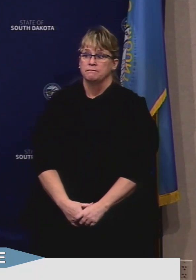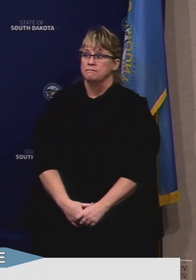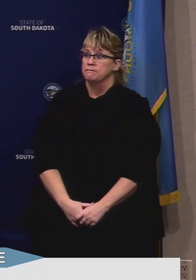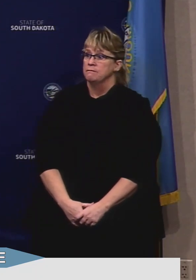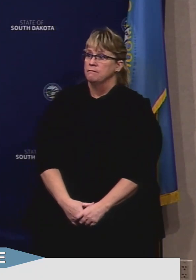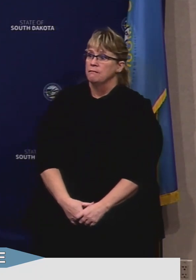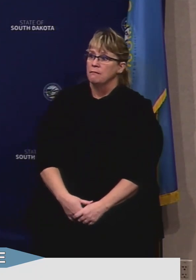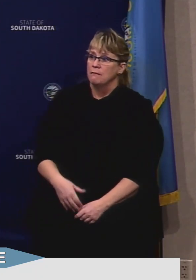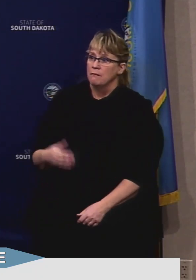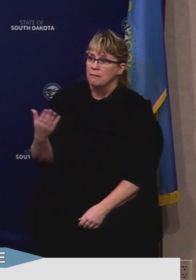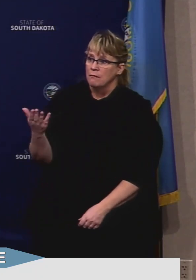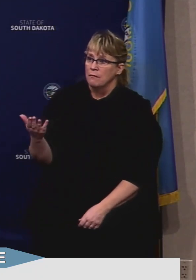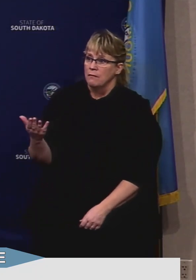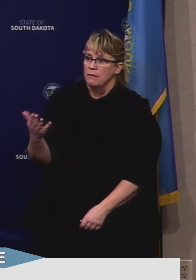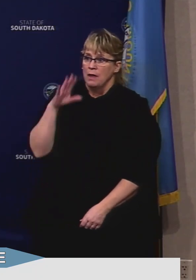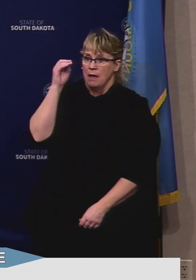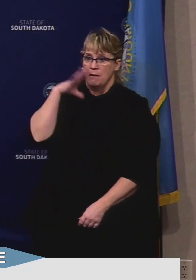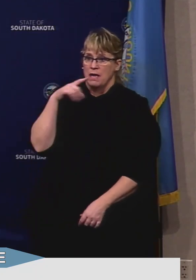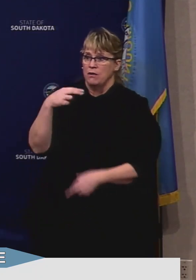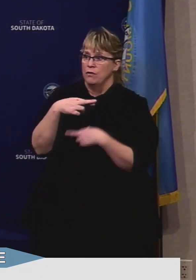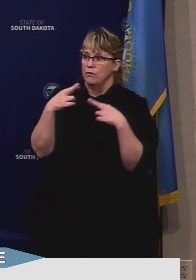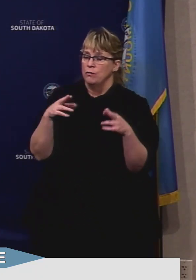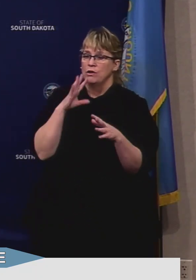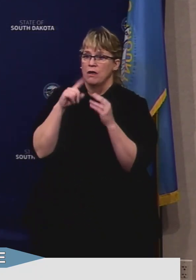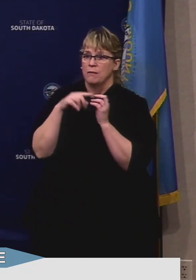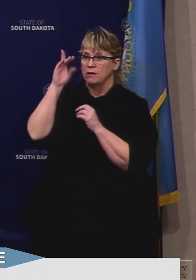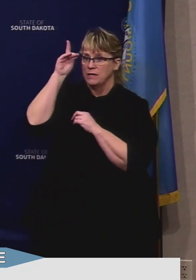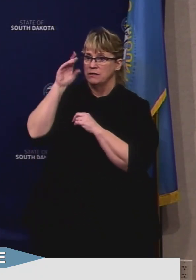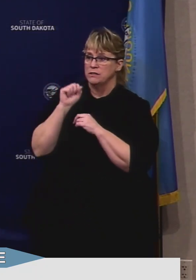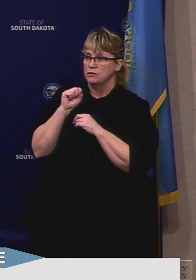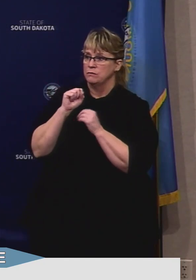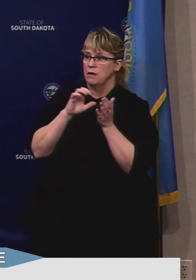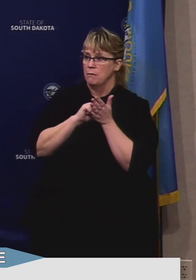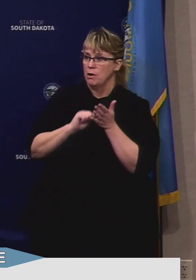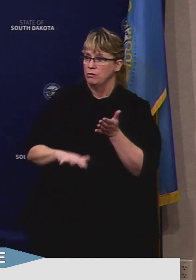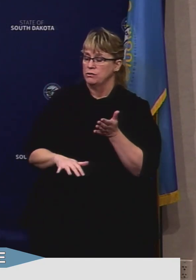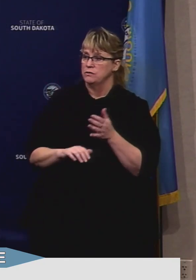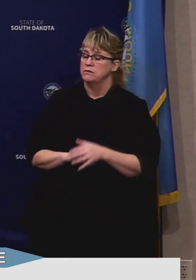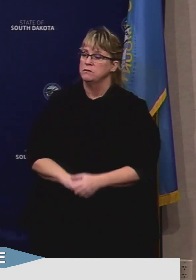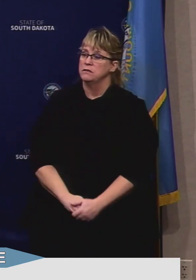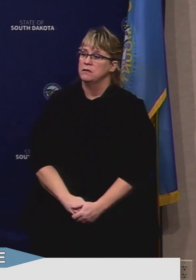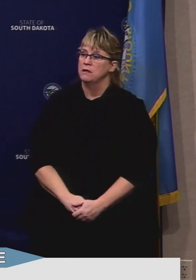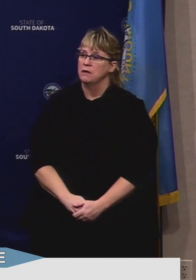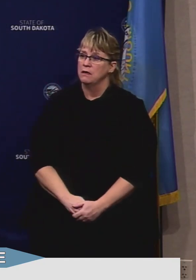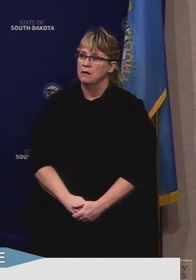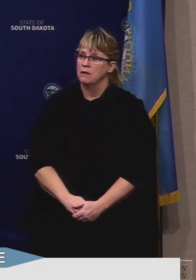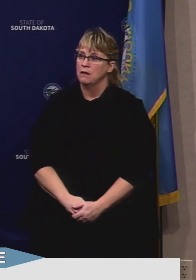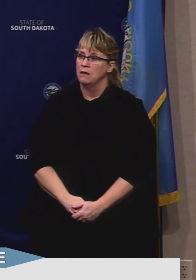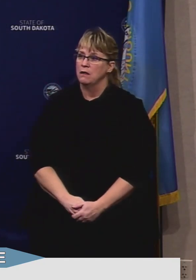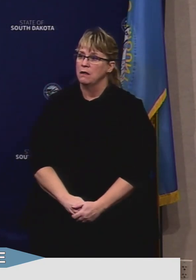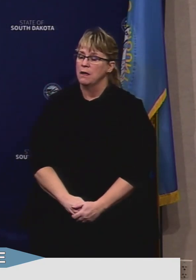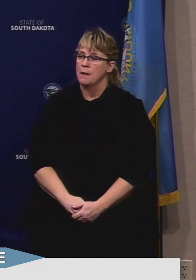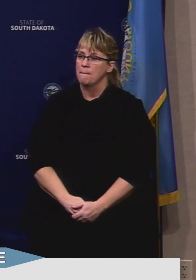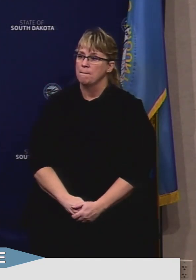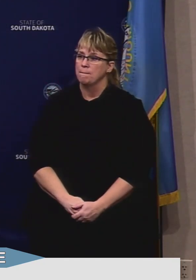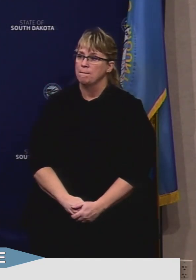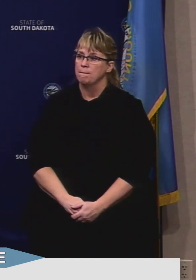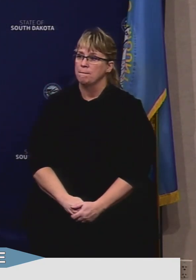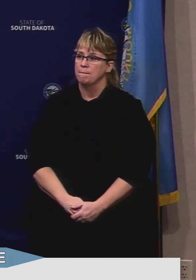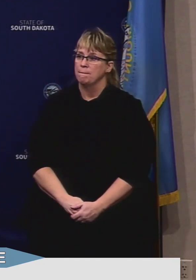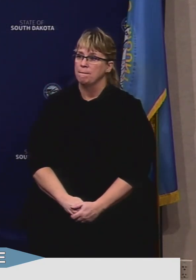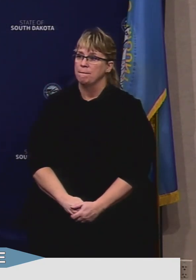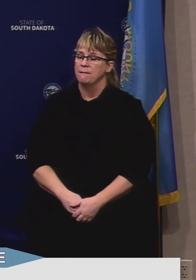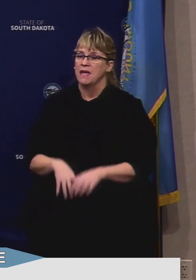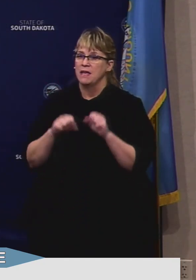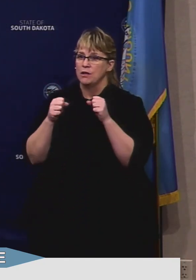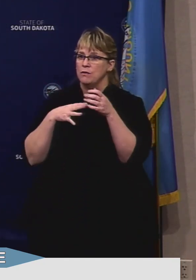Real quick, since we're on the topic of your Down syndrome abortion ban, real quick, I was wondering if you could walk me through the process of how you envision this